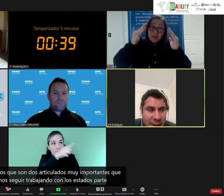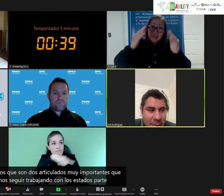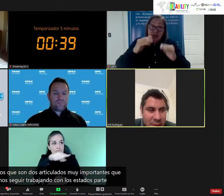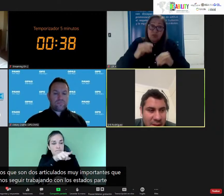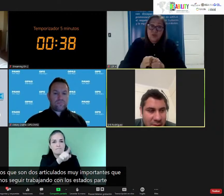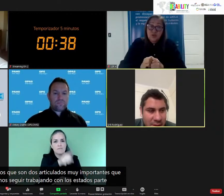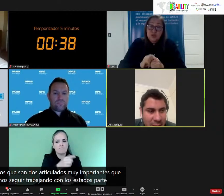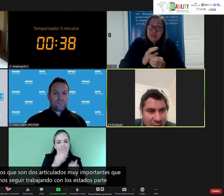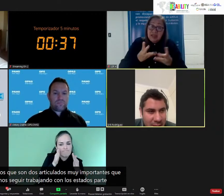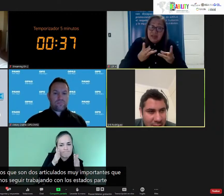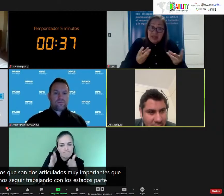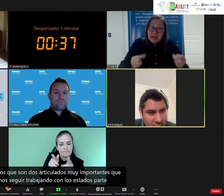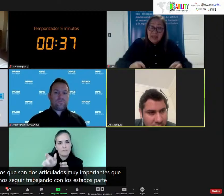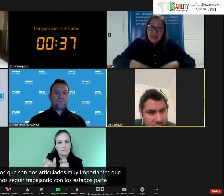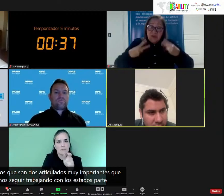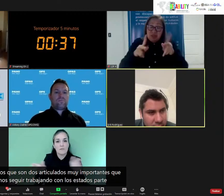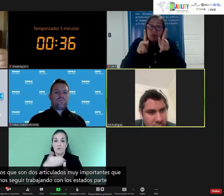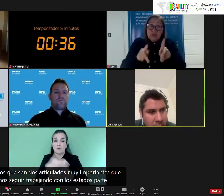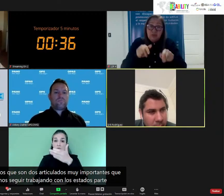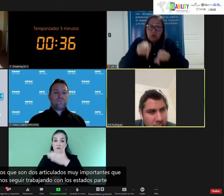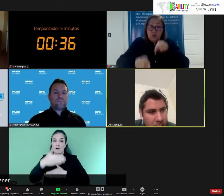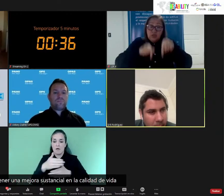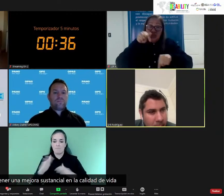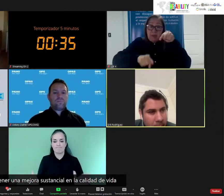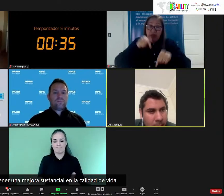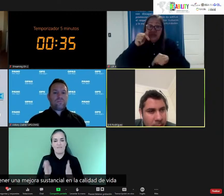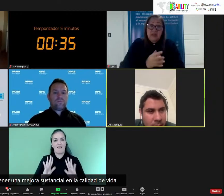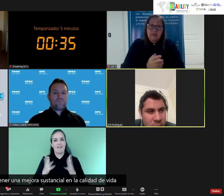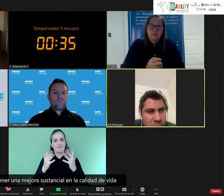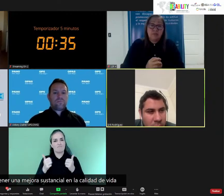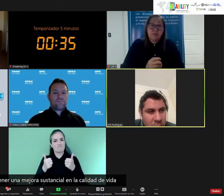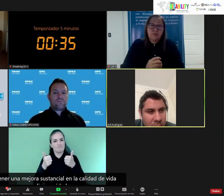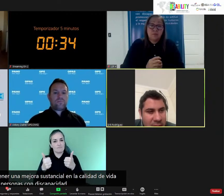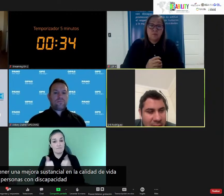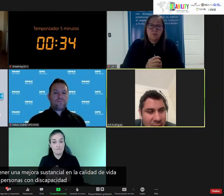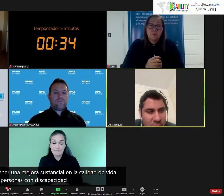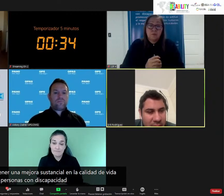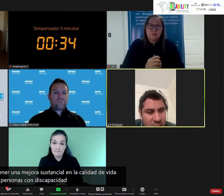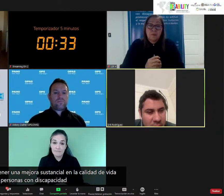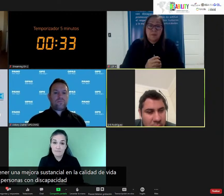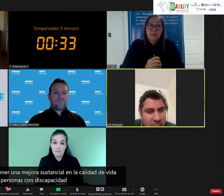substantial improvement in the life of persons with disabilities